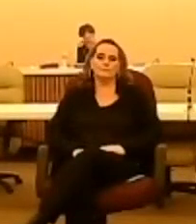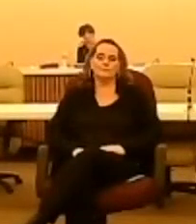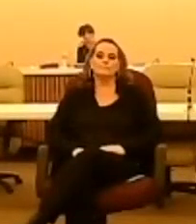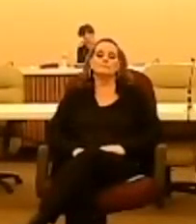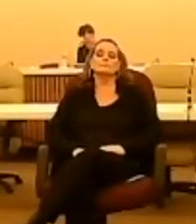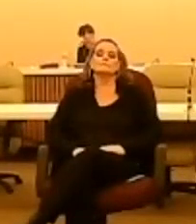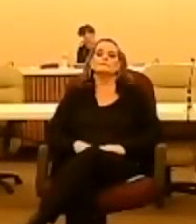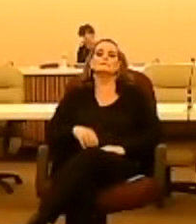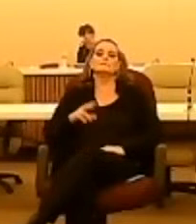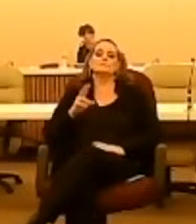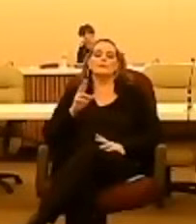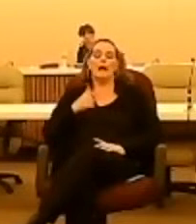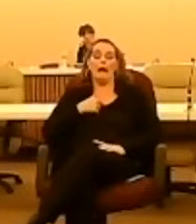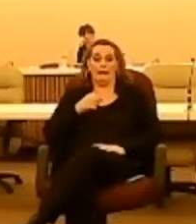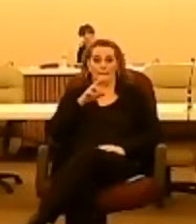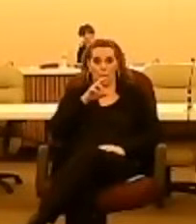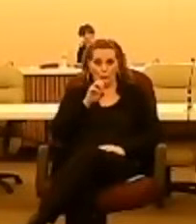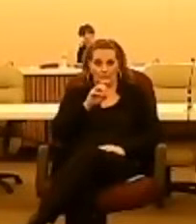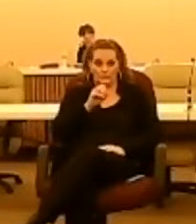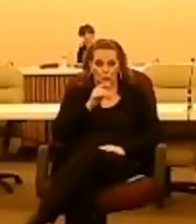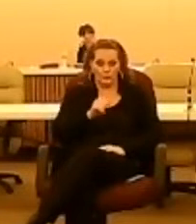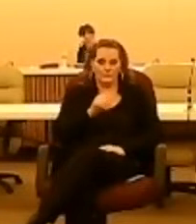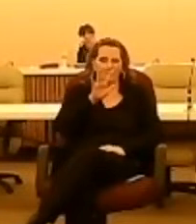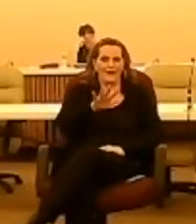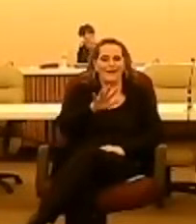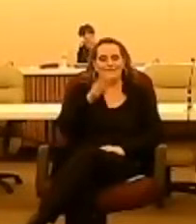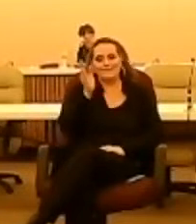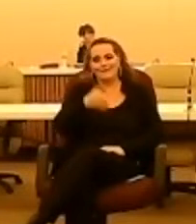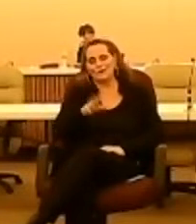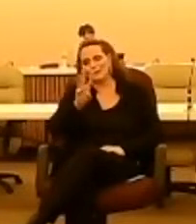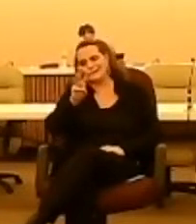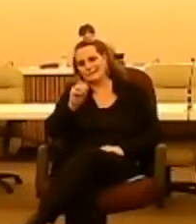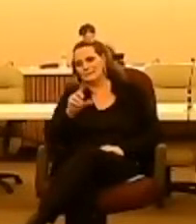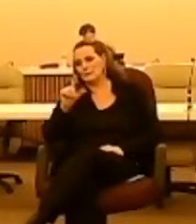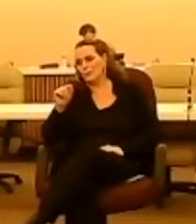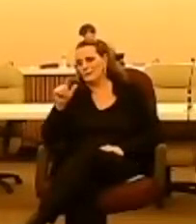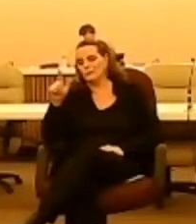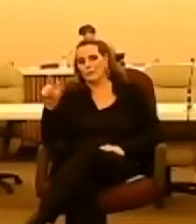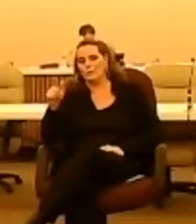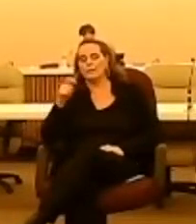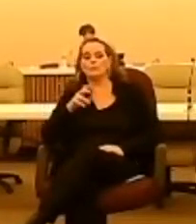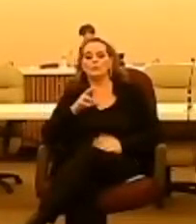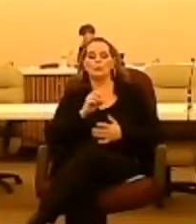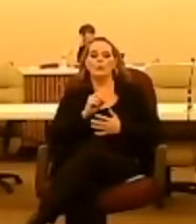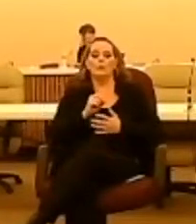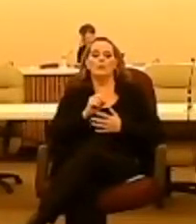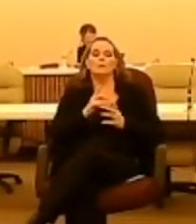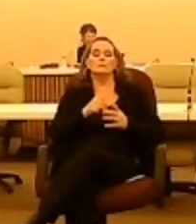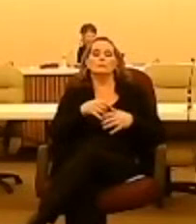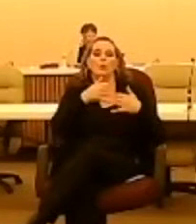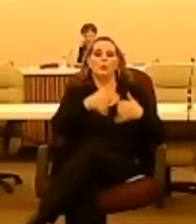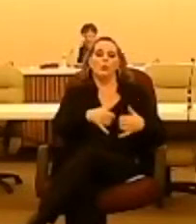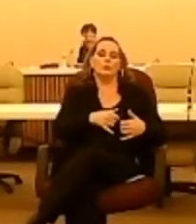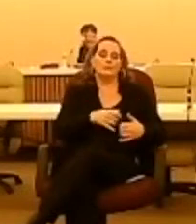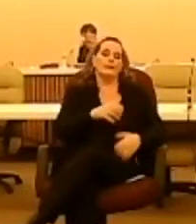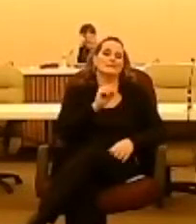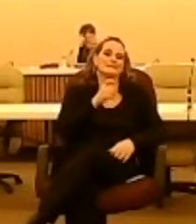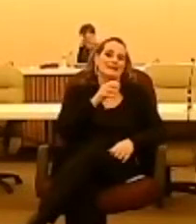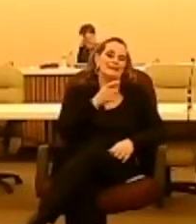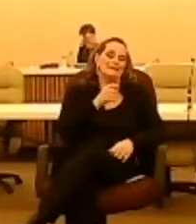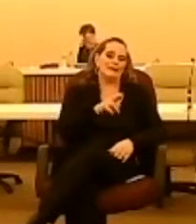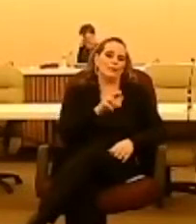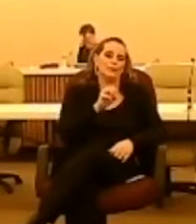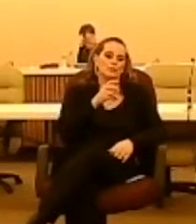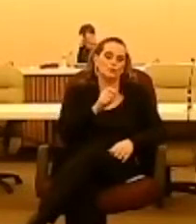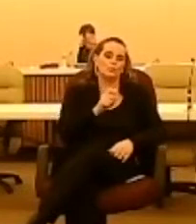Fellow board members, I have Resolution 5-60, 2021, to award the 2021 sanitary sewer and lateral